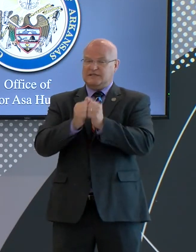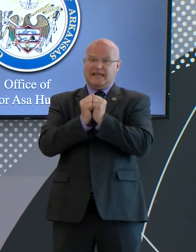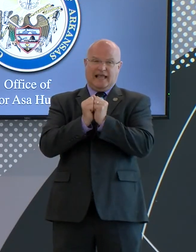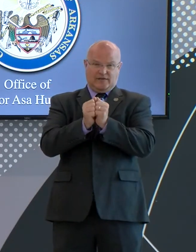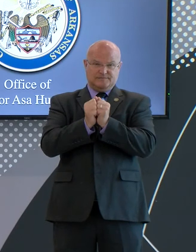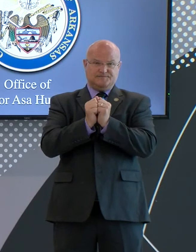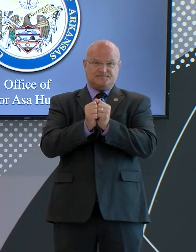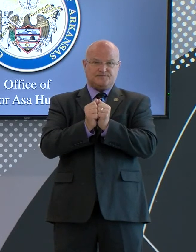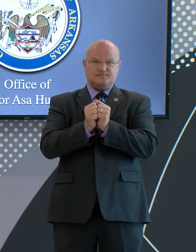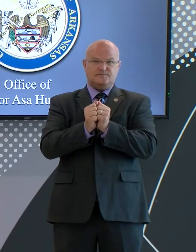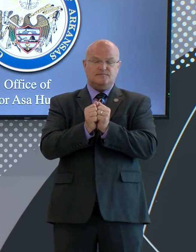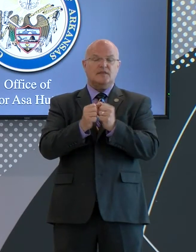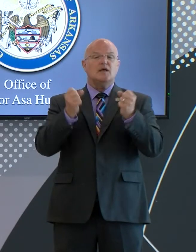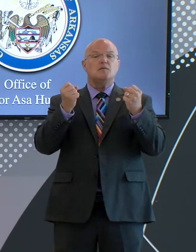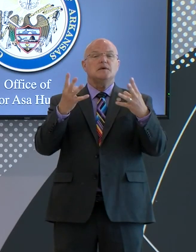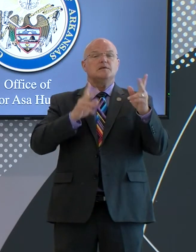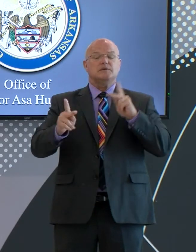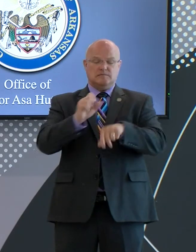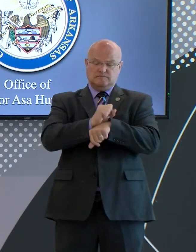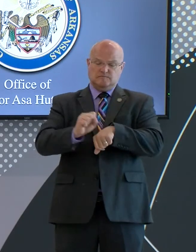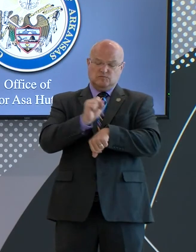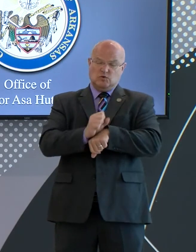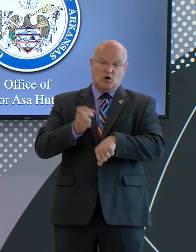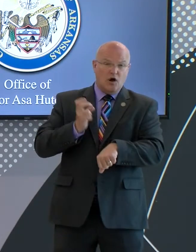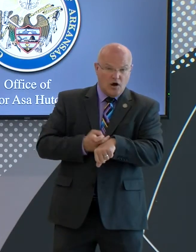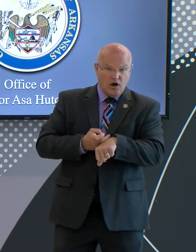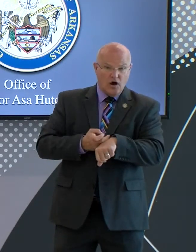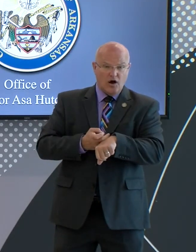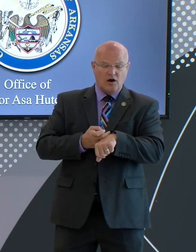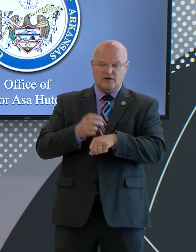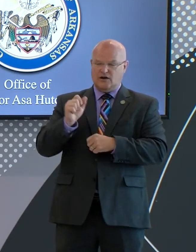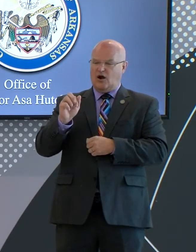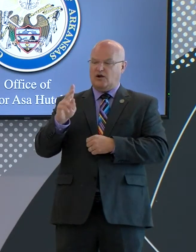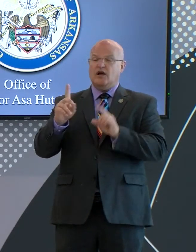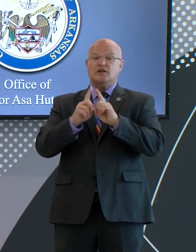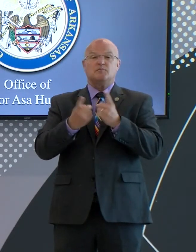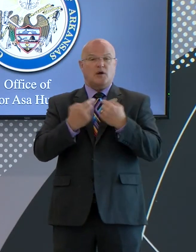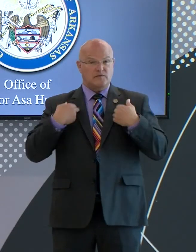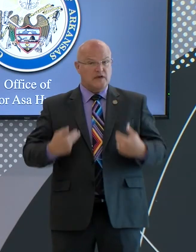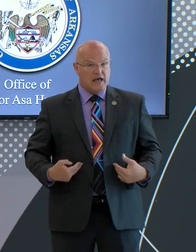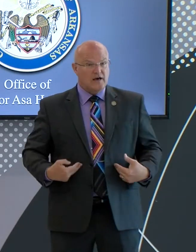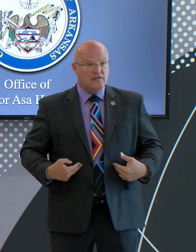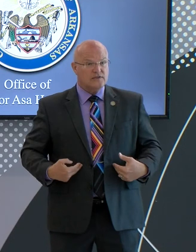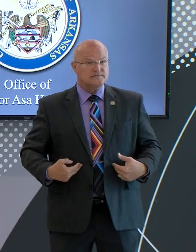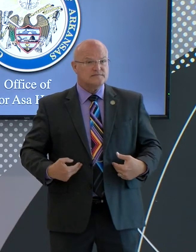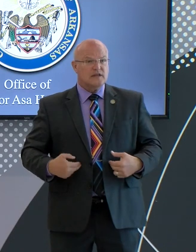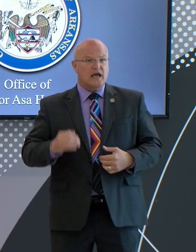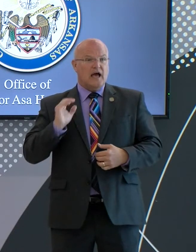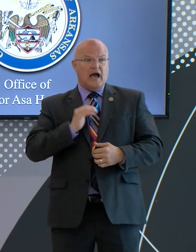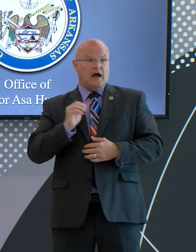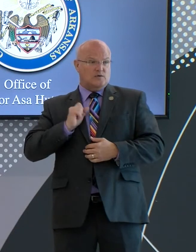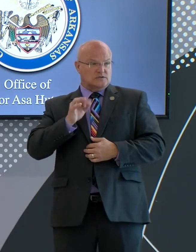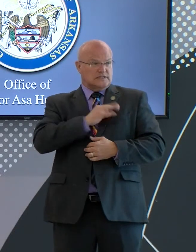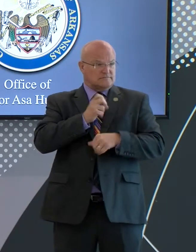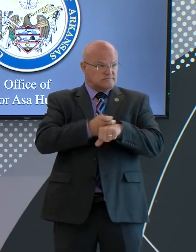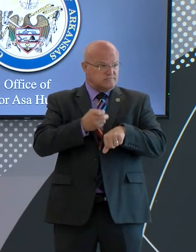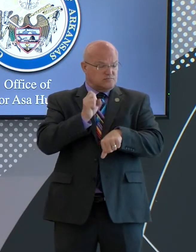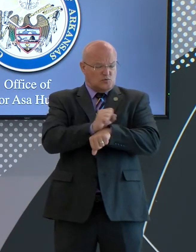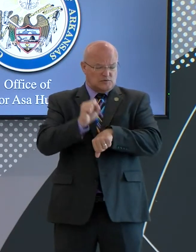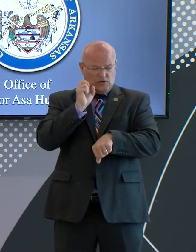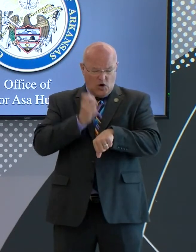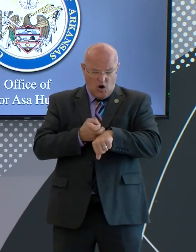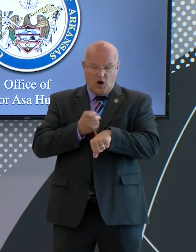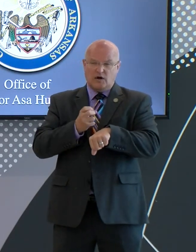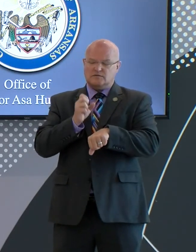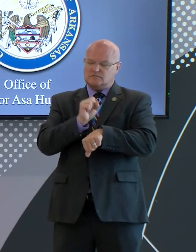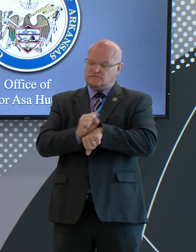together. Many have been working hard at the Arkansas Department of Health. Our staff are working hard to